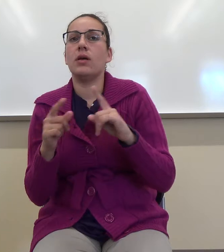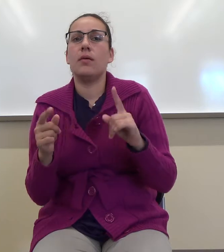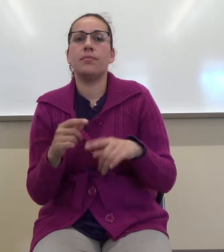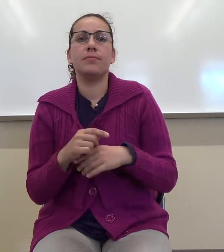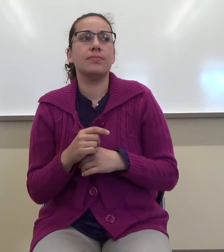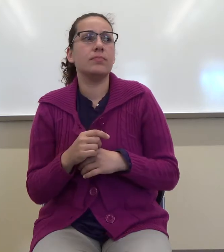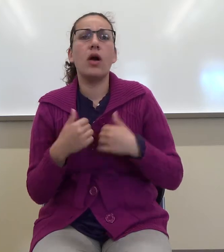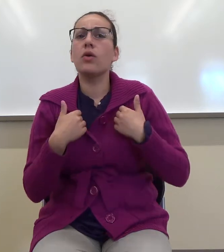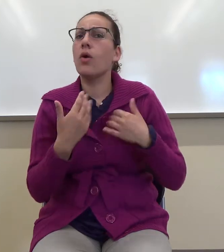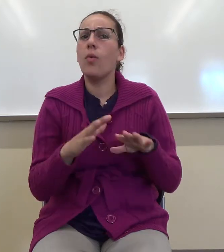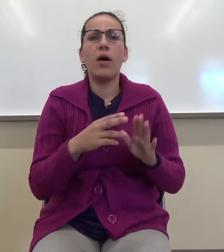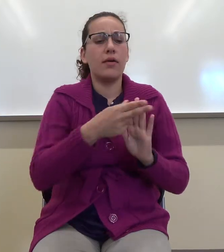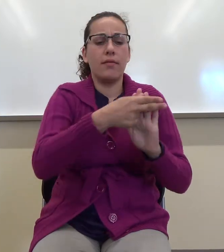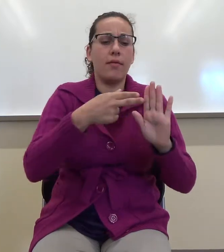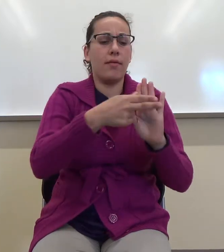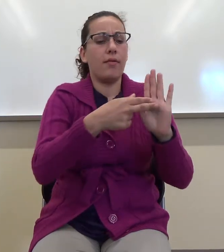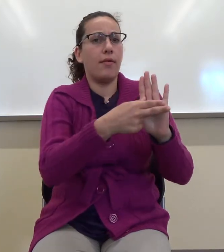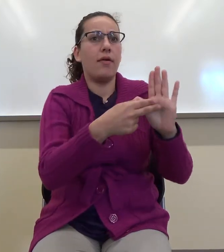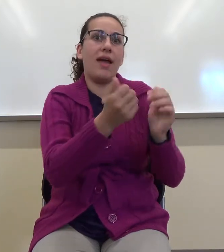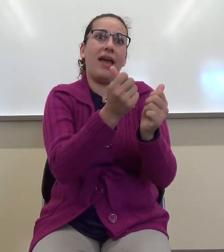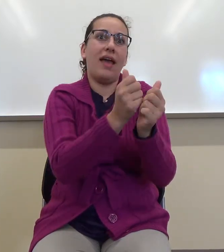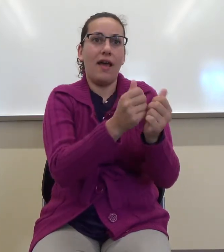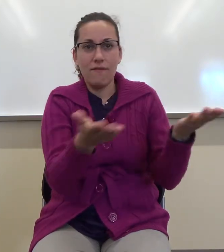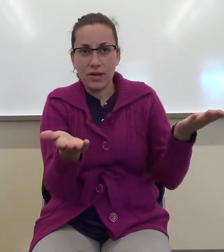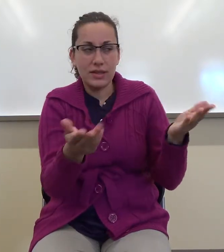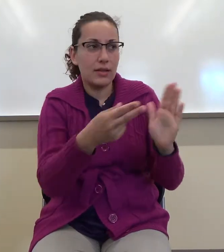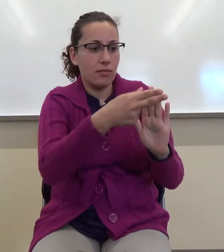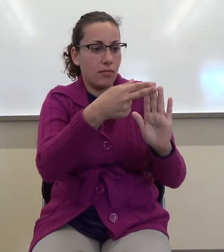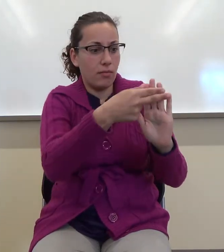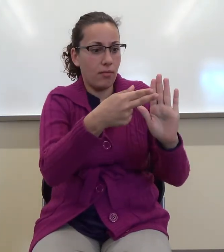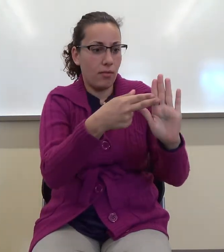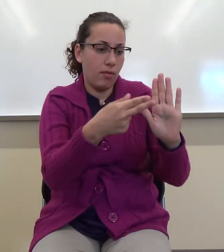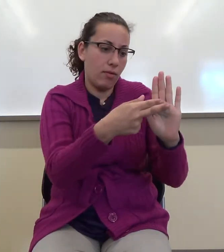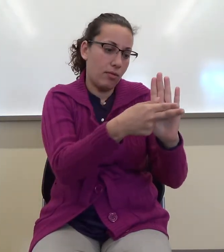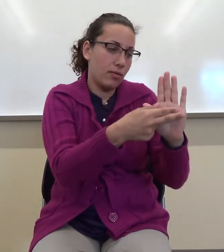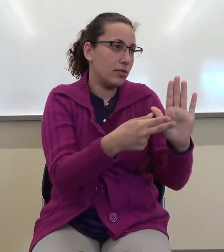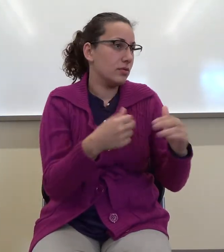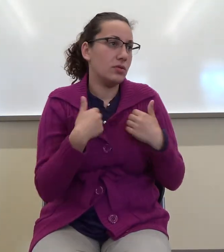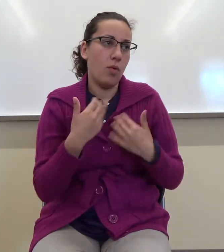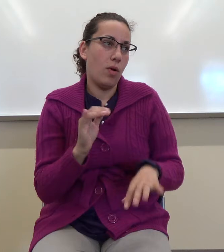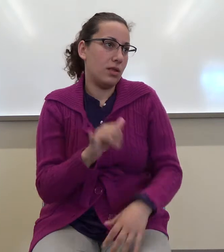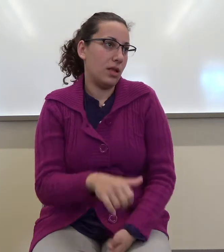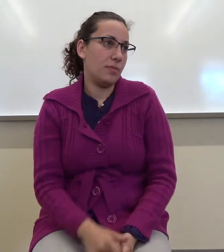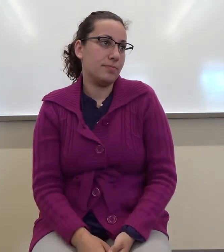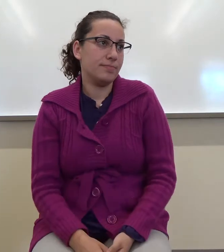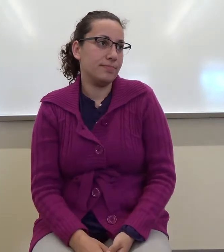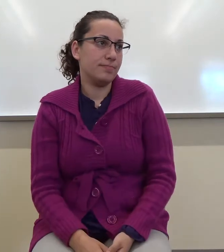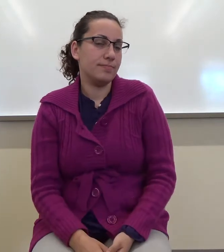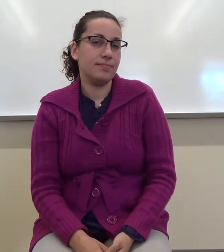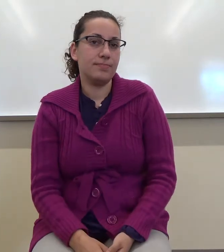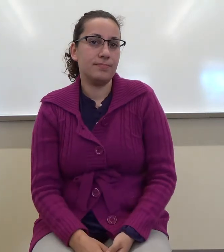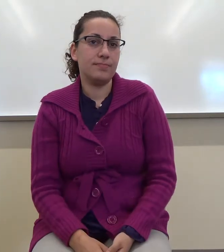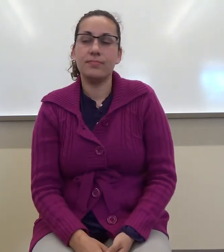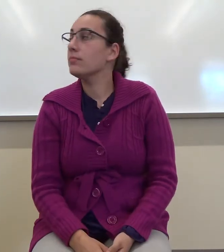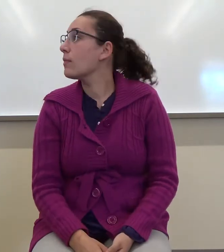highlight everything, because if you highlight everything, nothing is highlighted. So once you get to where you know what you're doing